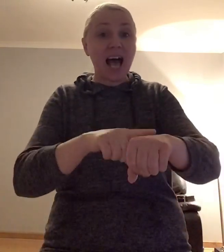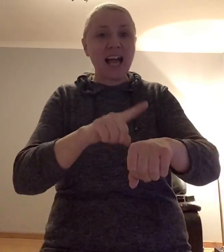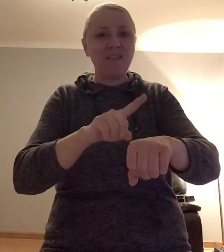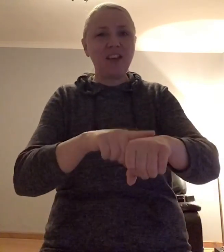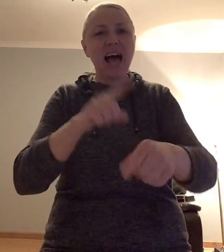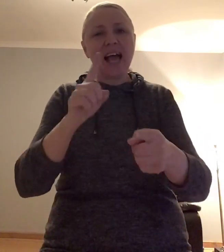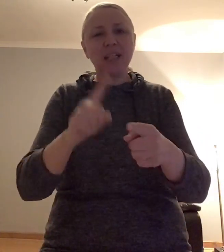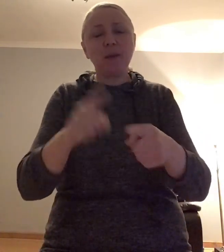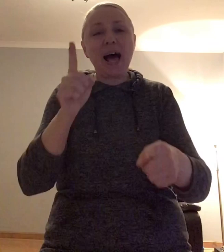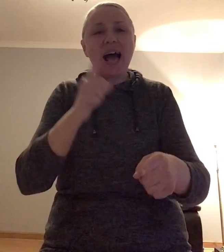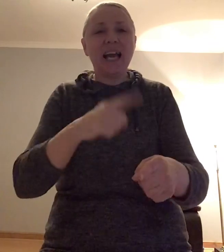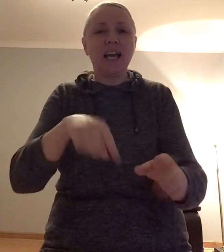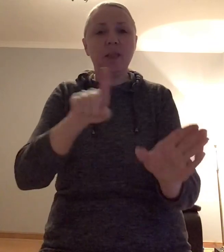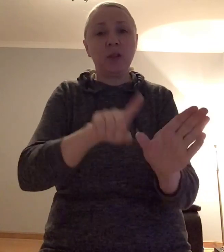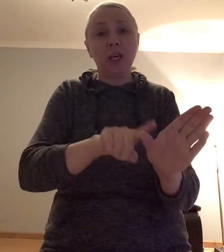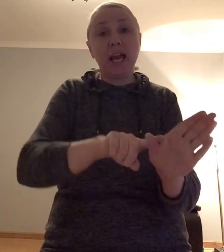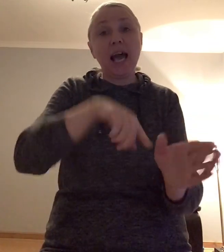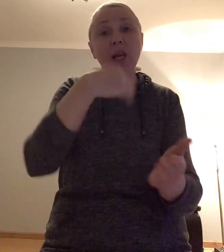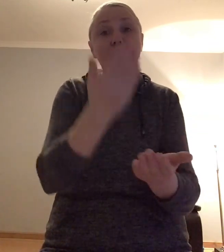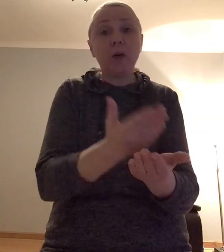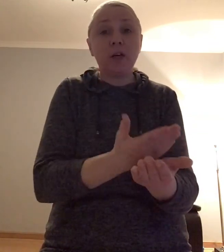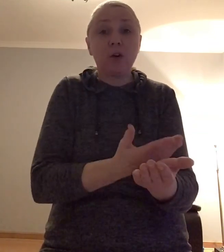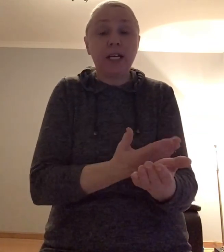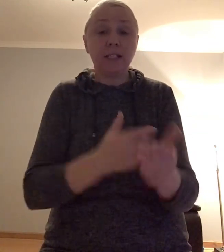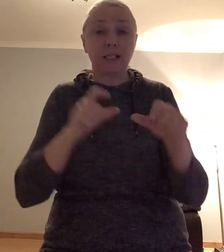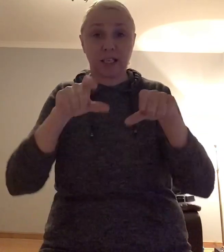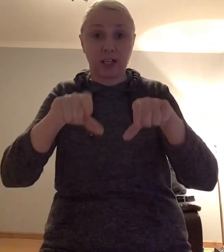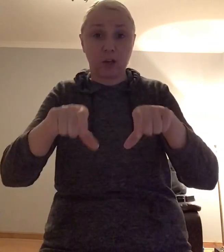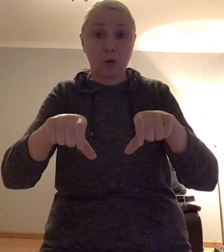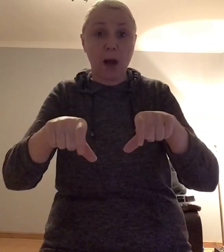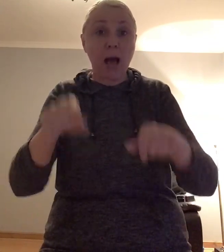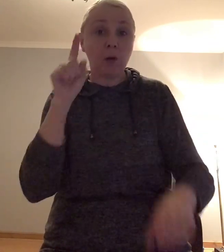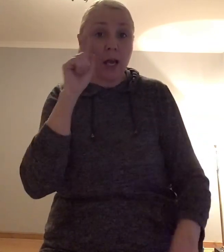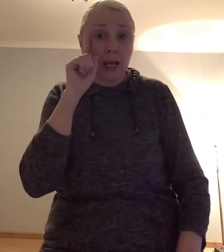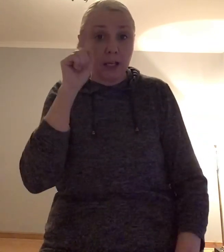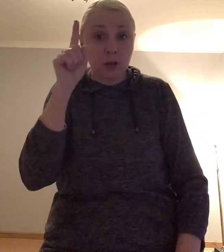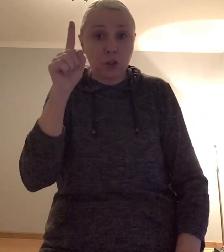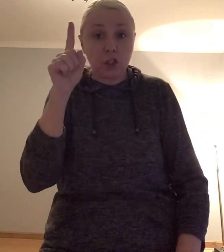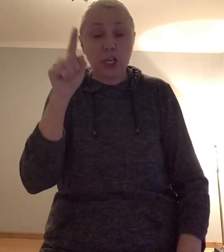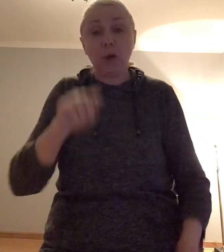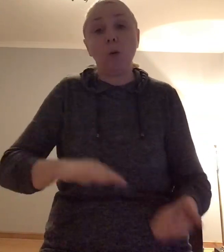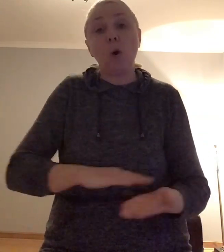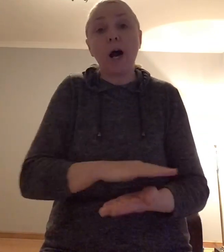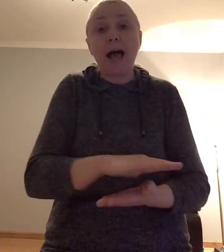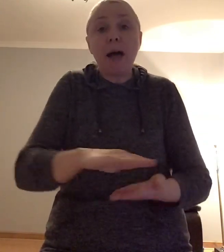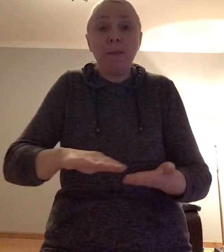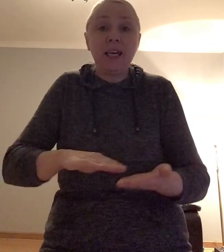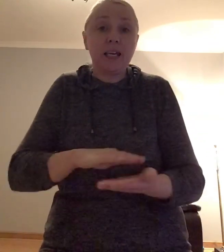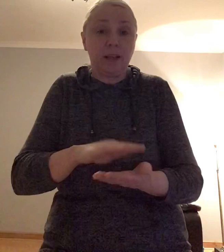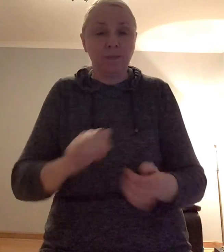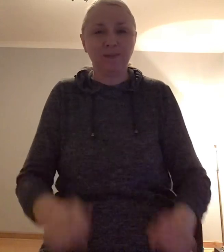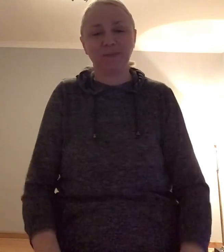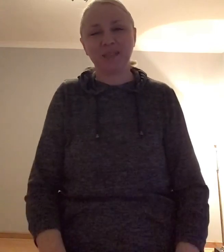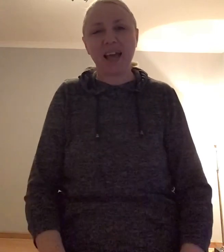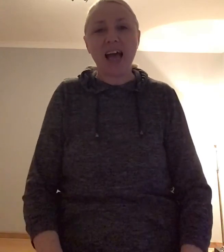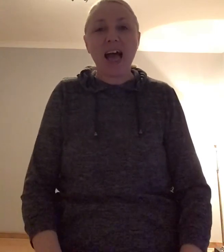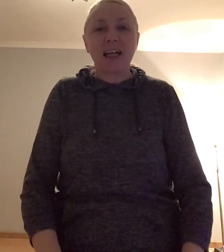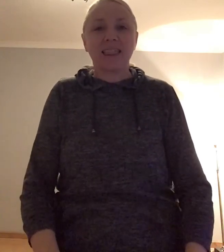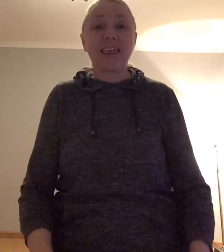Time flies by in the yellow and green. Stick around and you'll see what I mean. There's